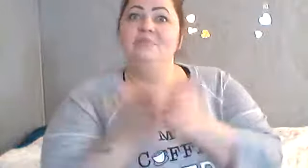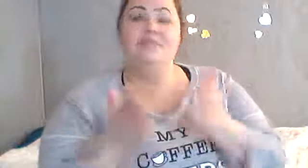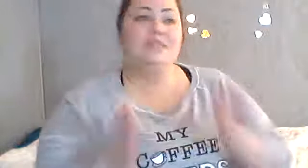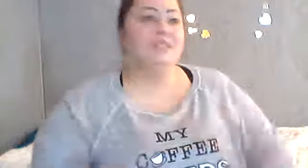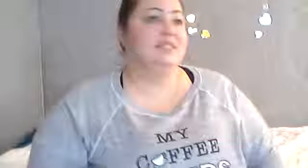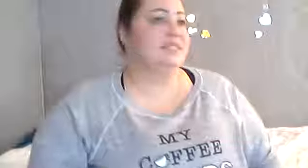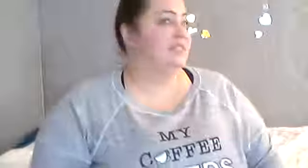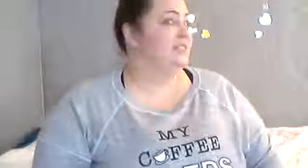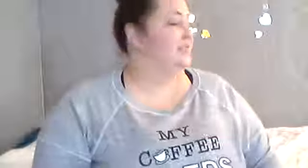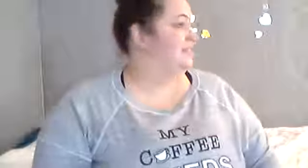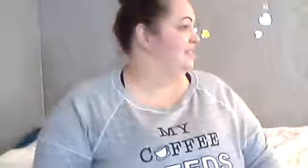books.